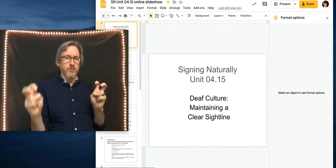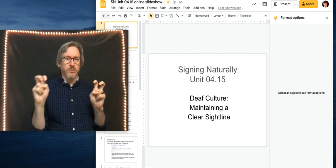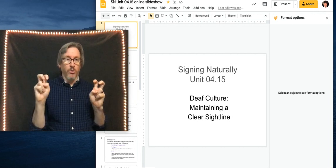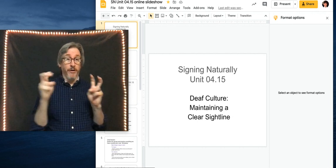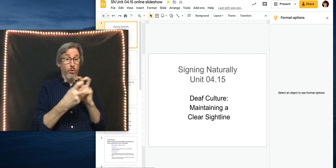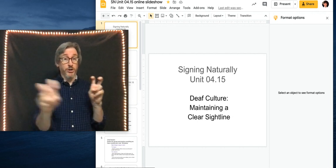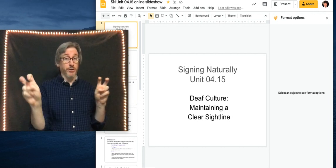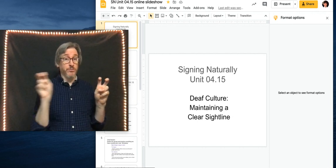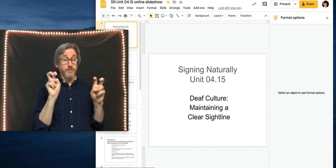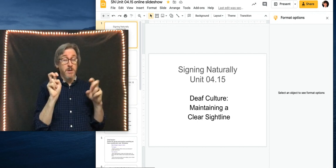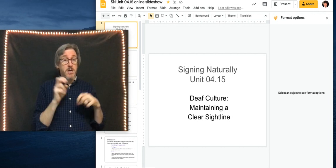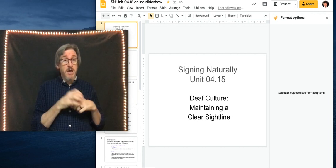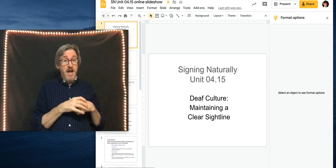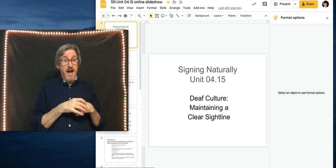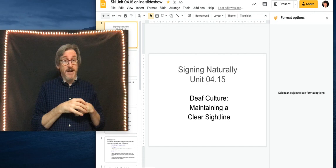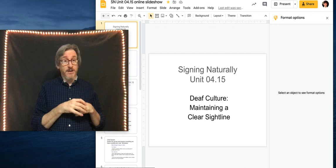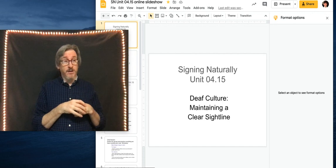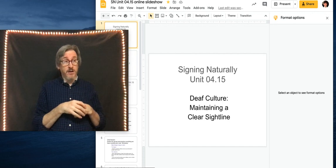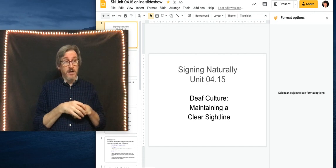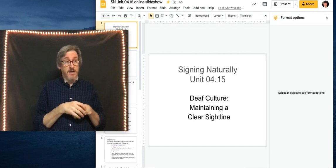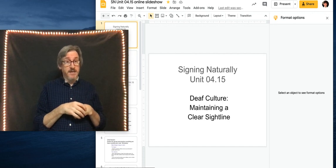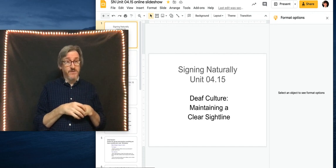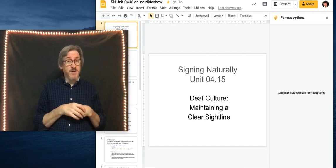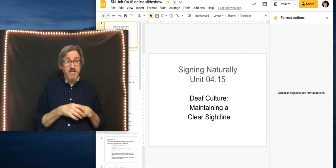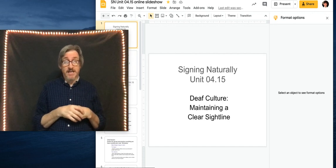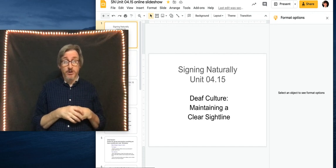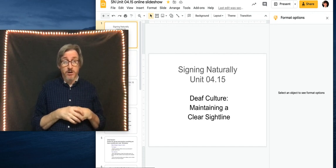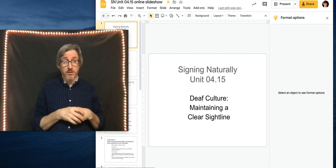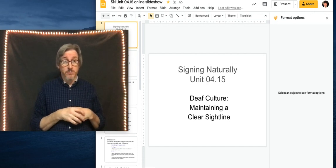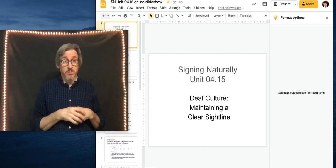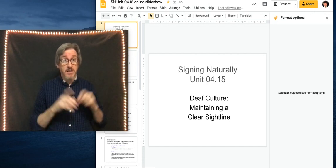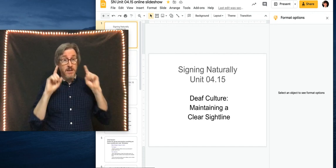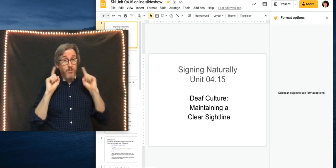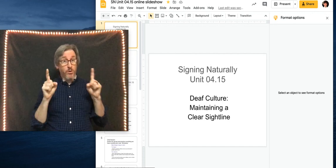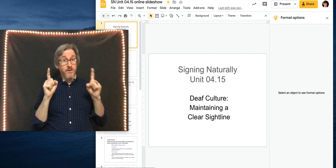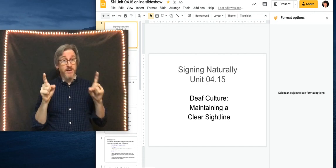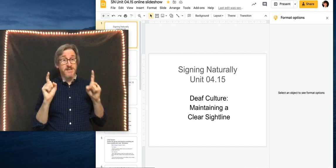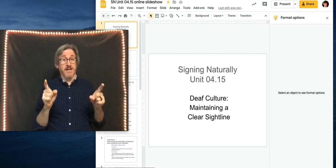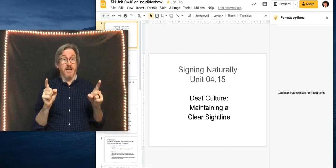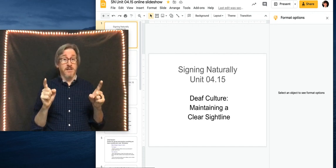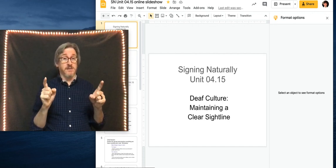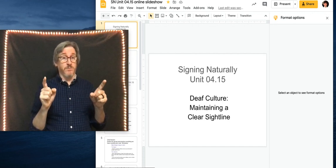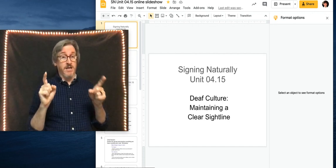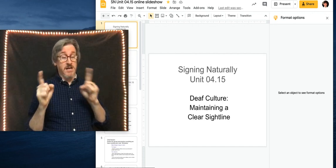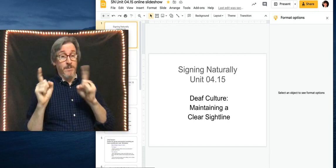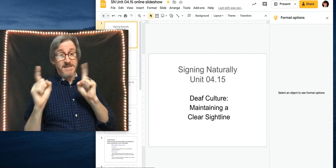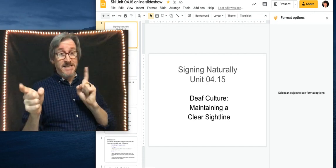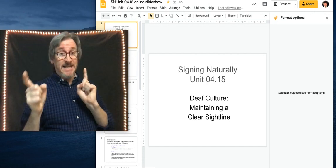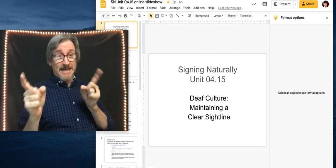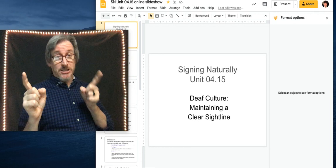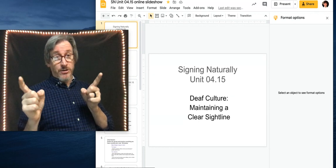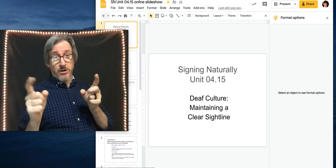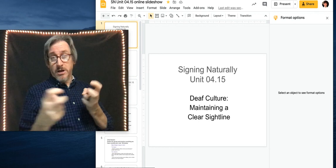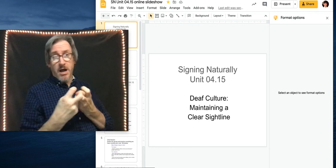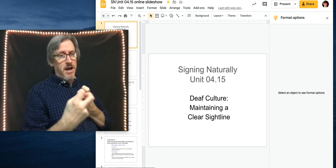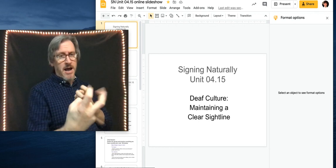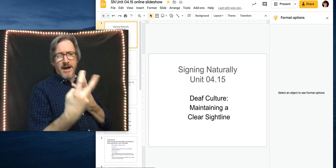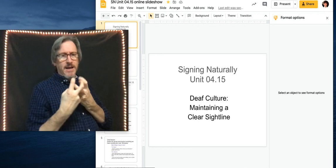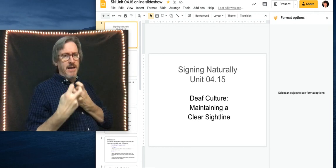circle or in a horseshoe. And it's very much like kindergarten. Important thing is sight lines. We need to be able to see each